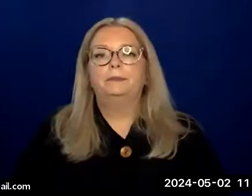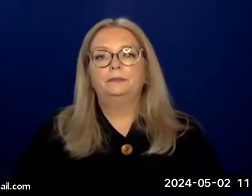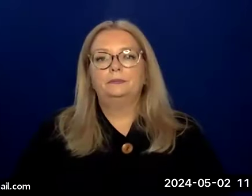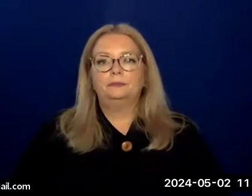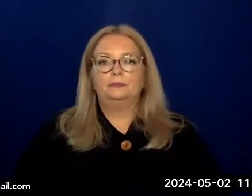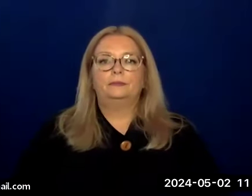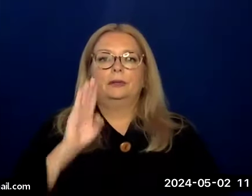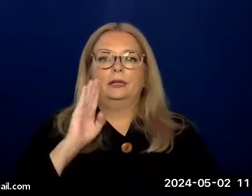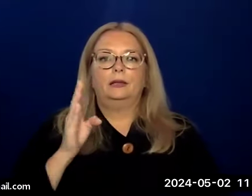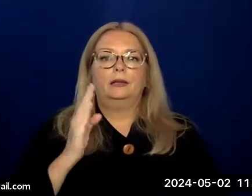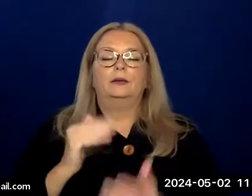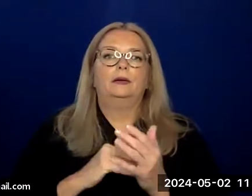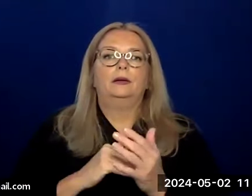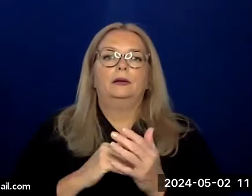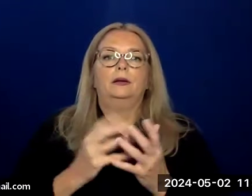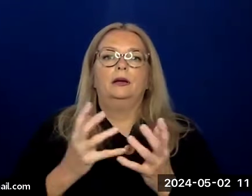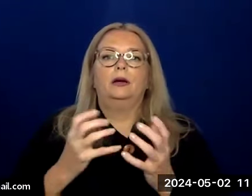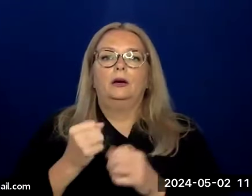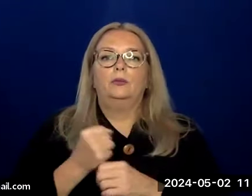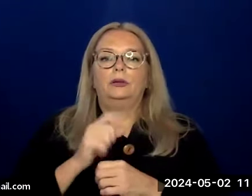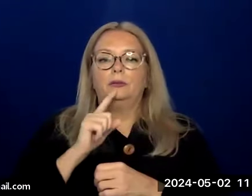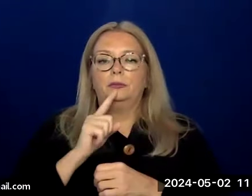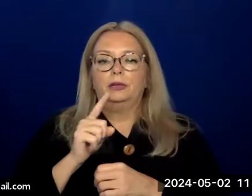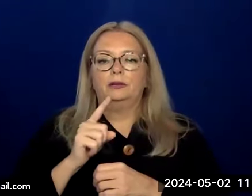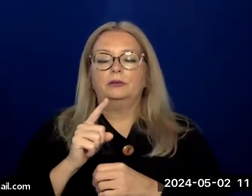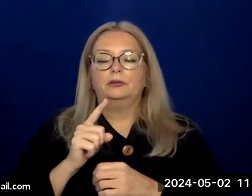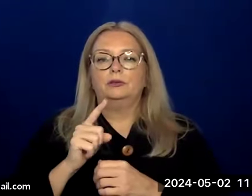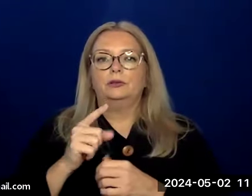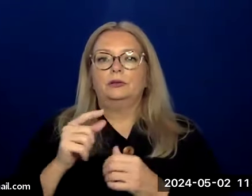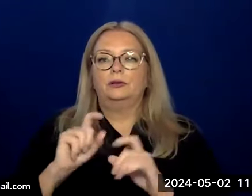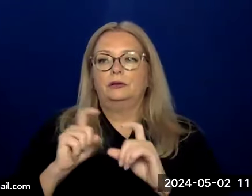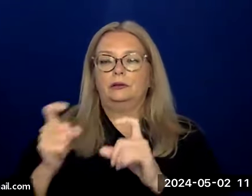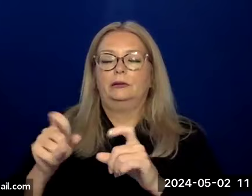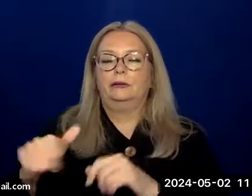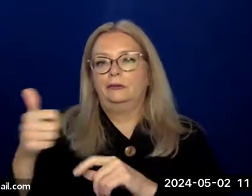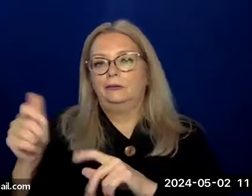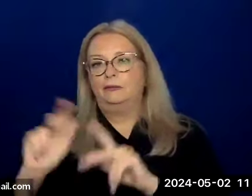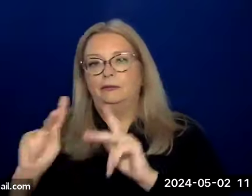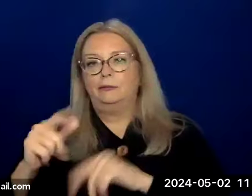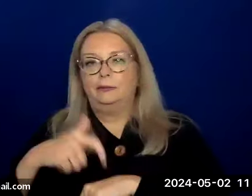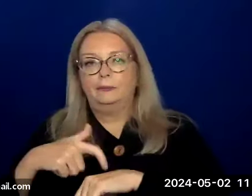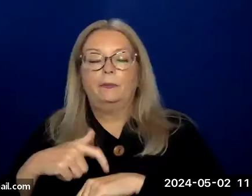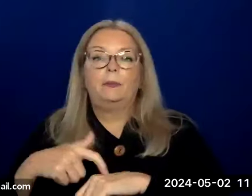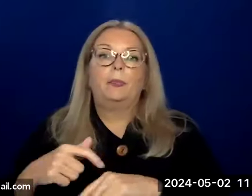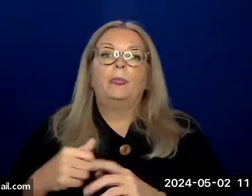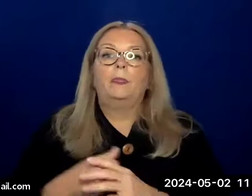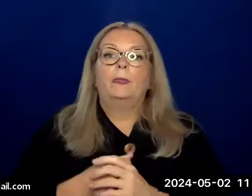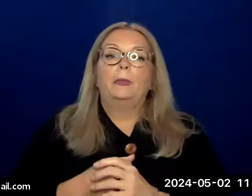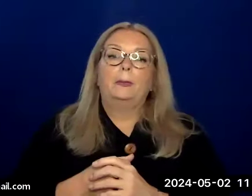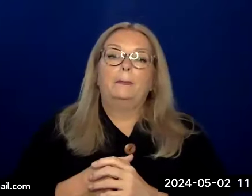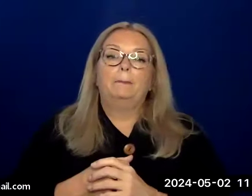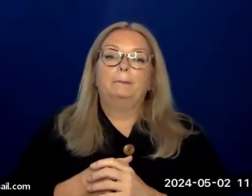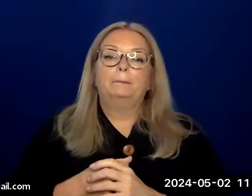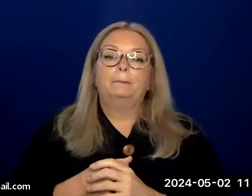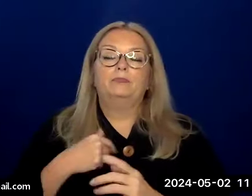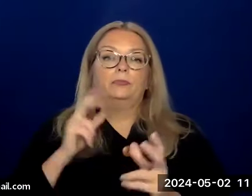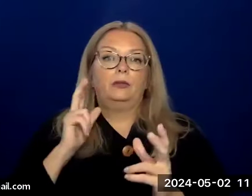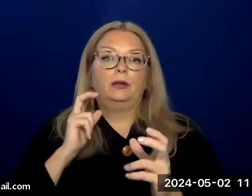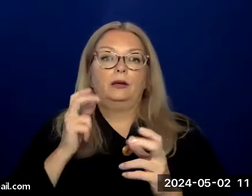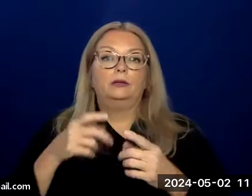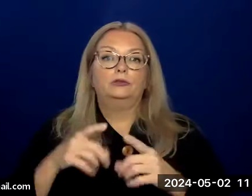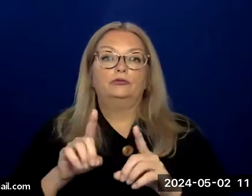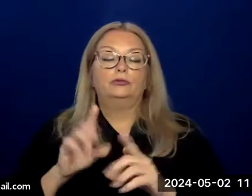Hello. I wanted to make sure I gave room to other people to speak first. Again, I heard during the presentation,